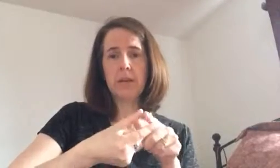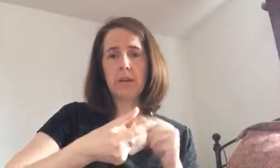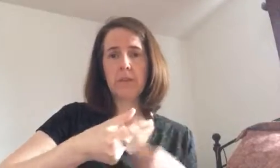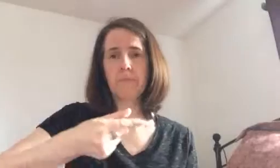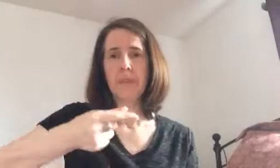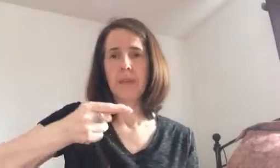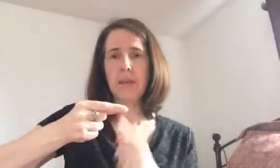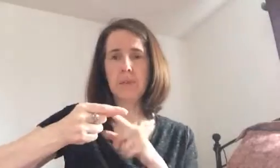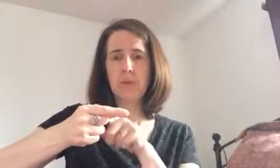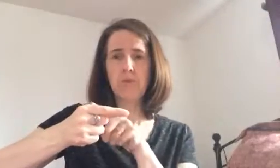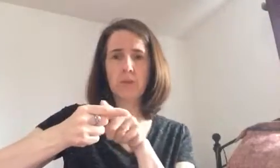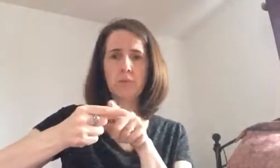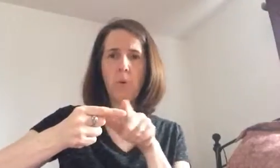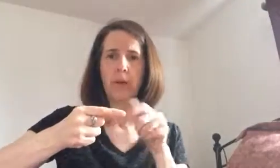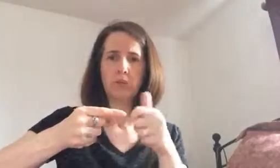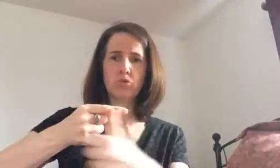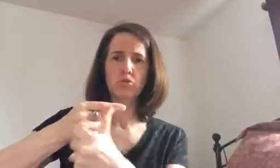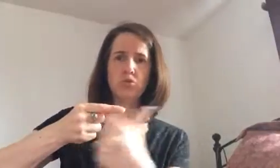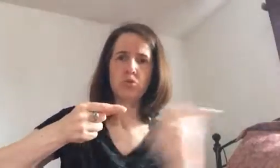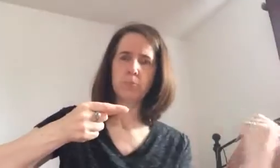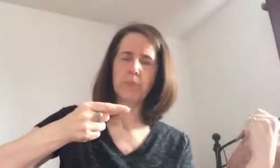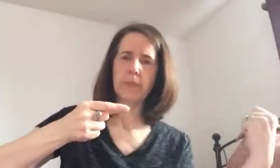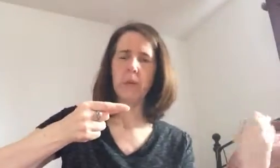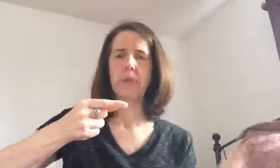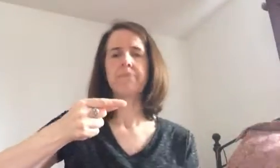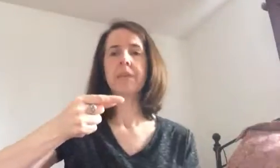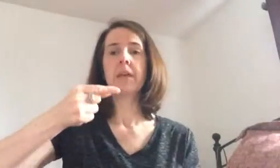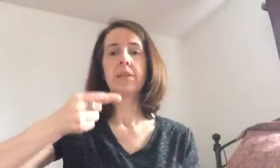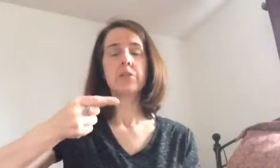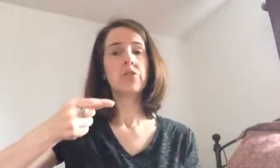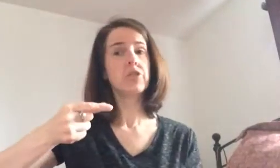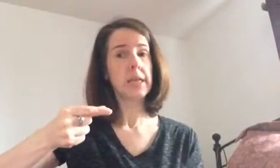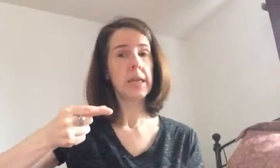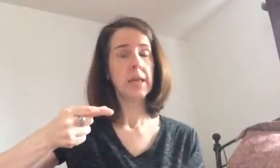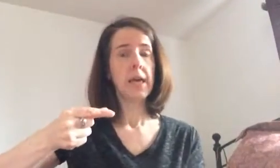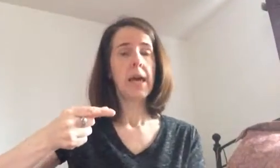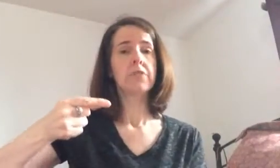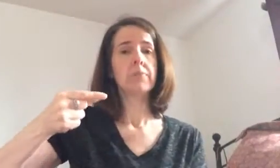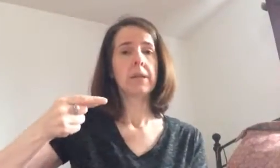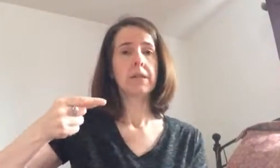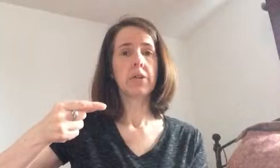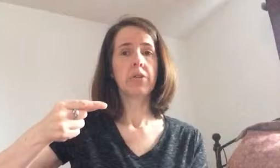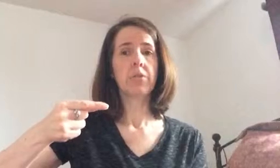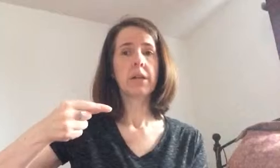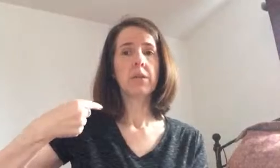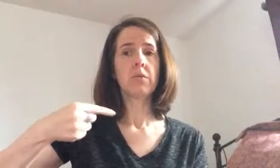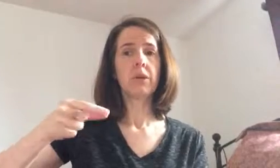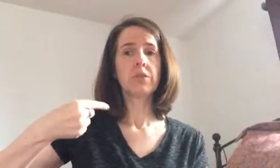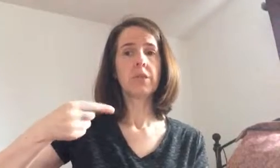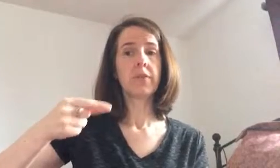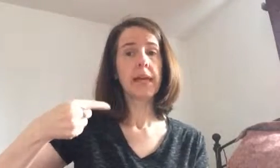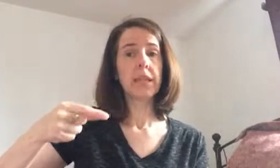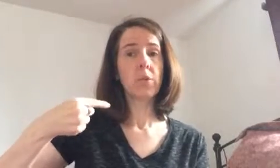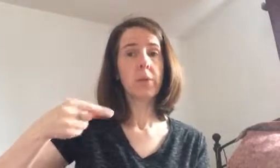here, and my fingers point that way. This is G, and to make the color green, we just give it that little